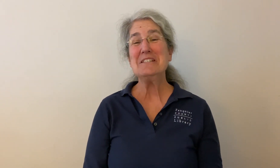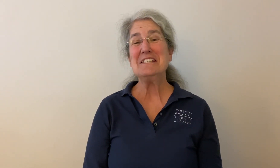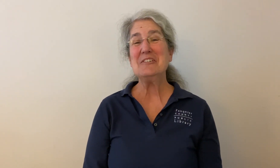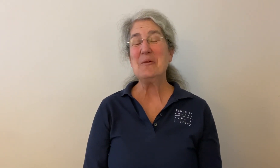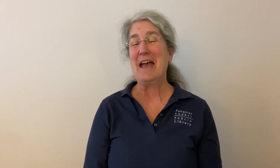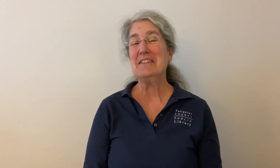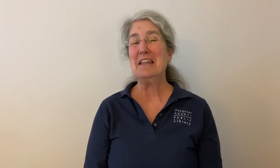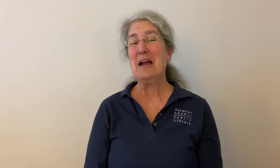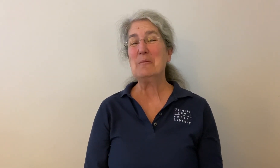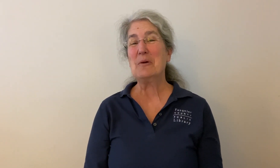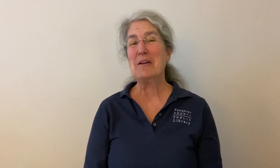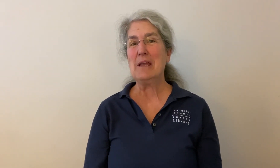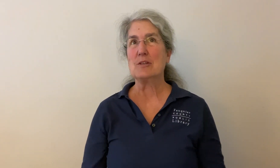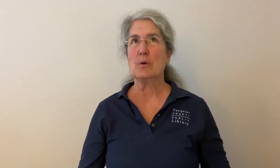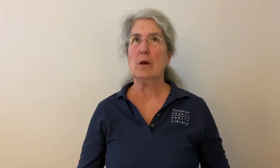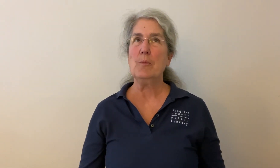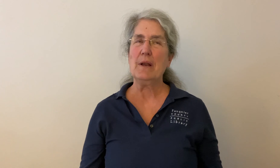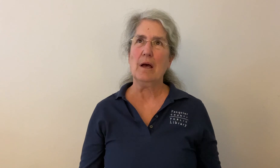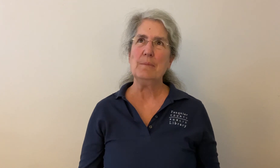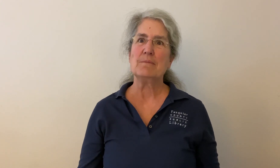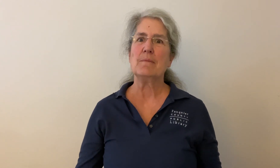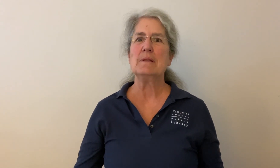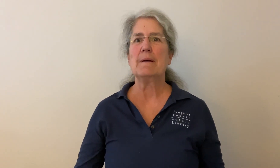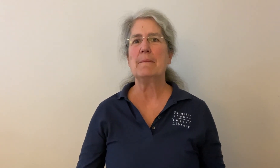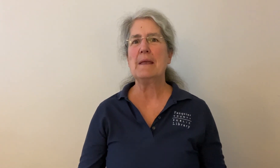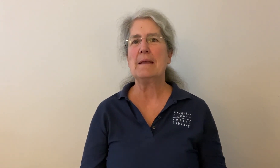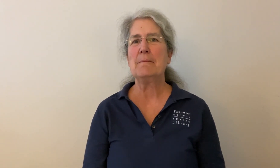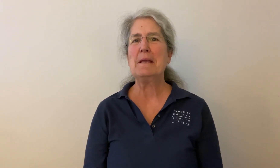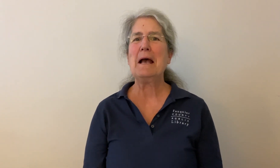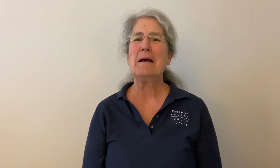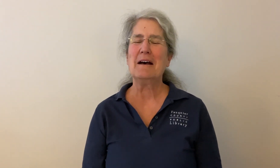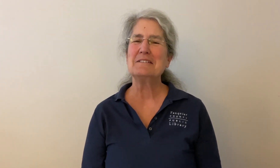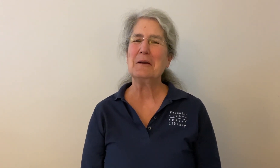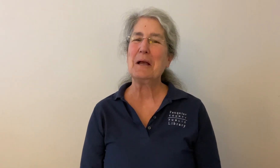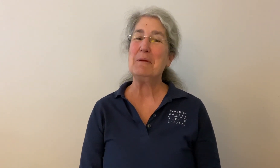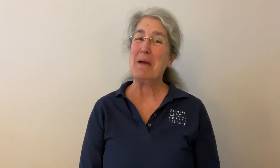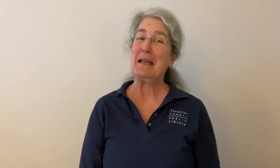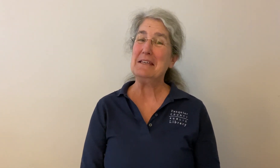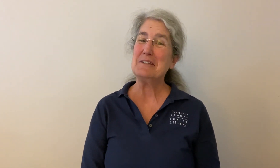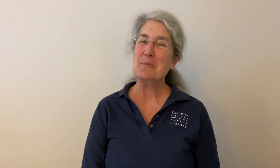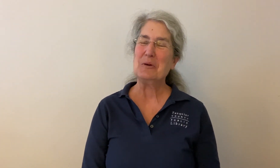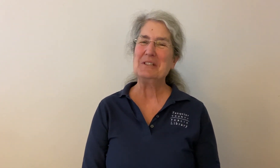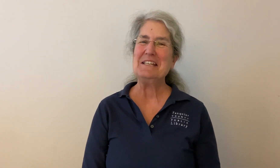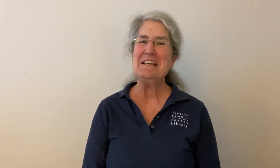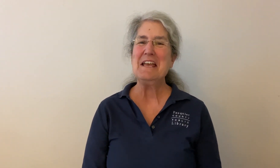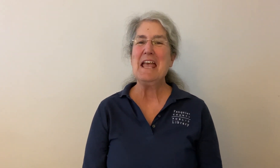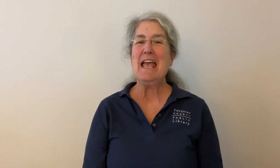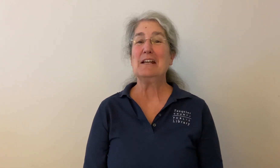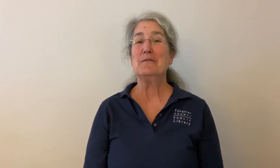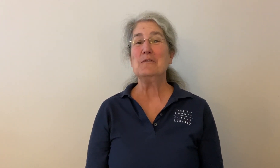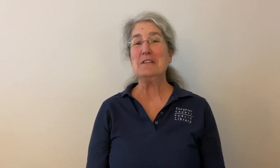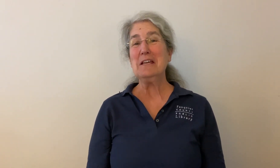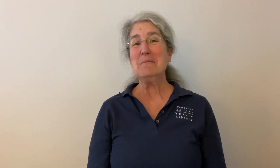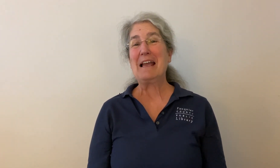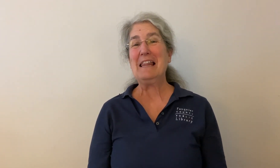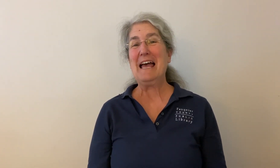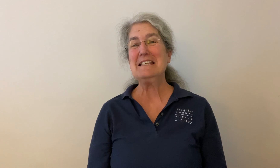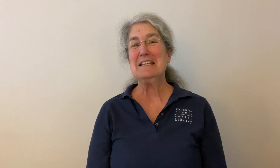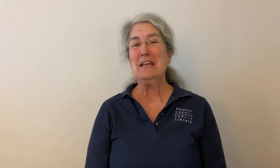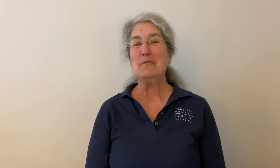see you at the library as we open up and start coming back into the building. And if you've taken my class, if you want